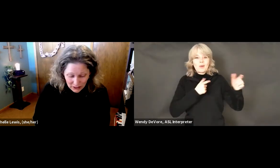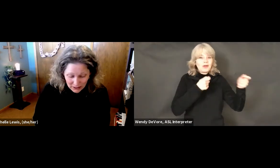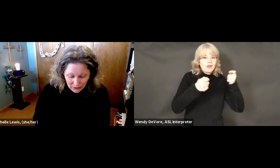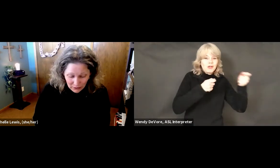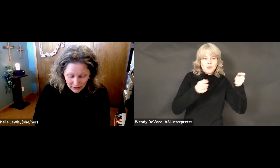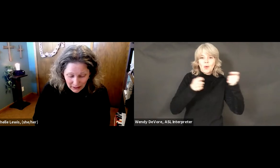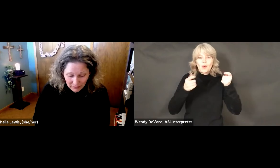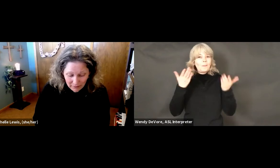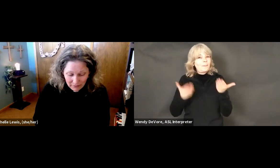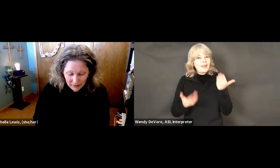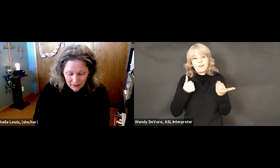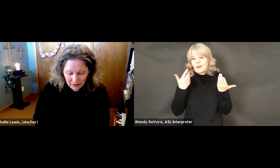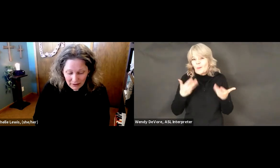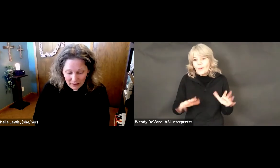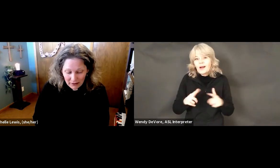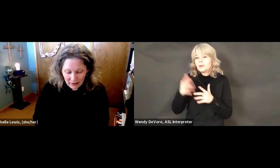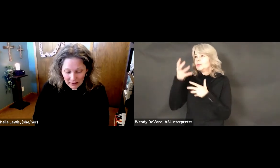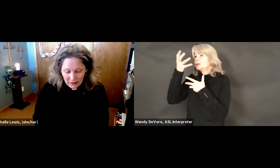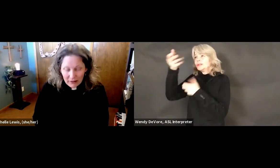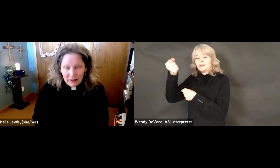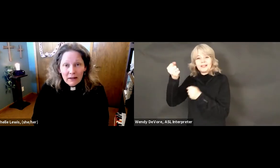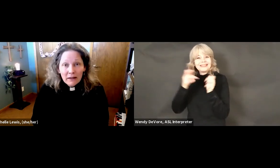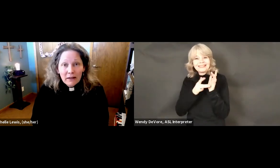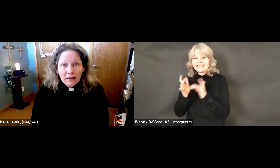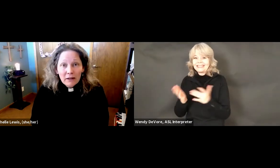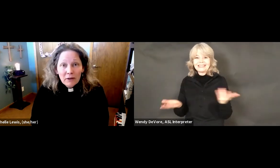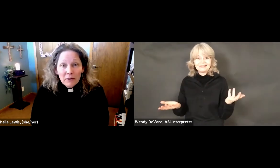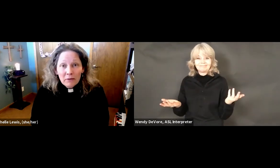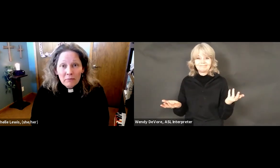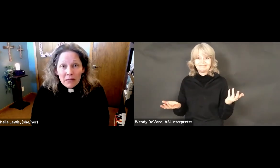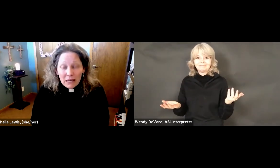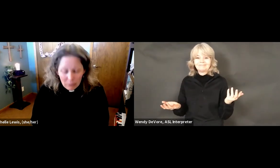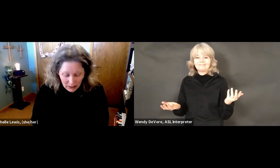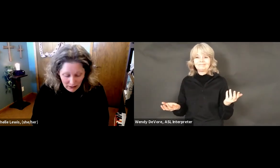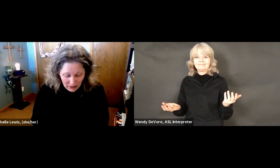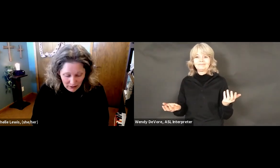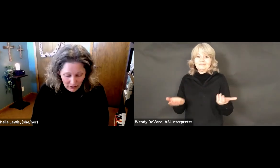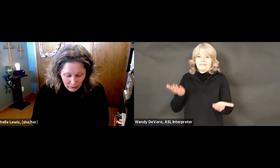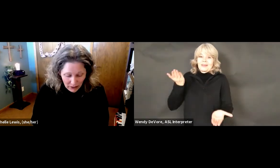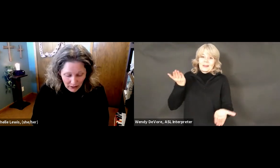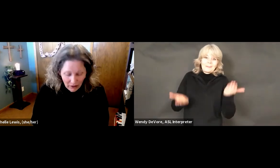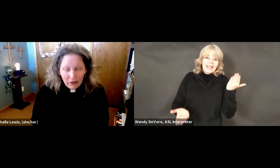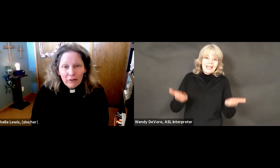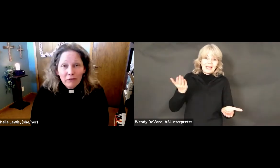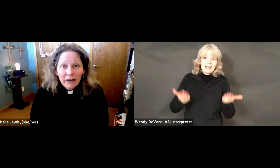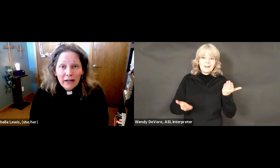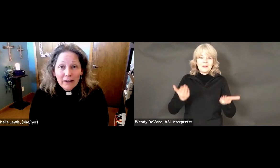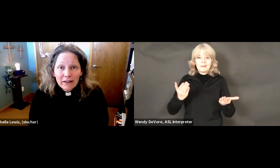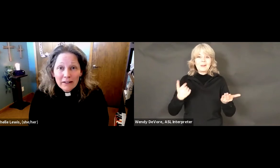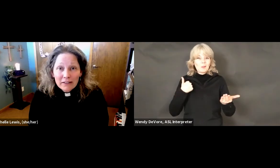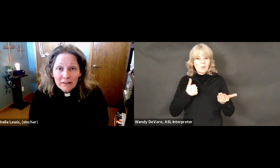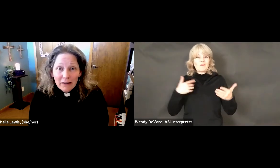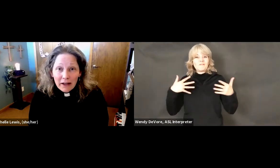Jesus totally. maybe we are